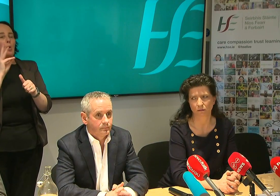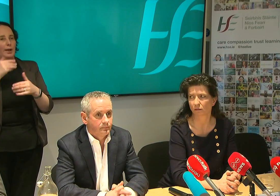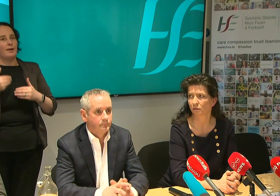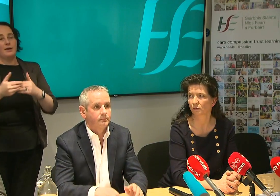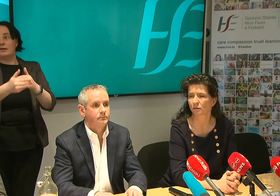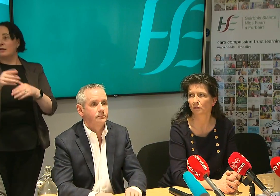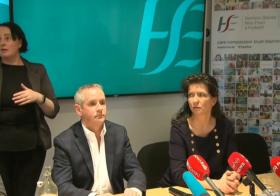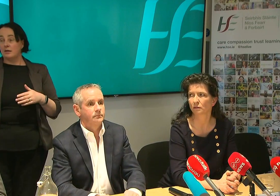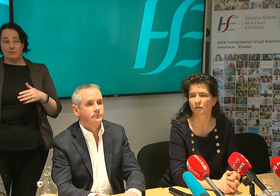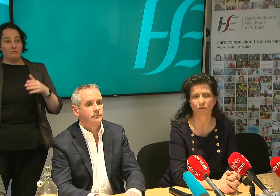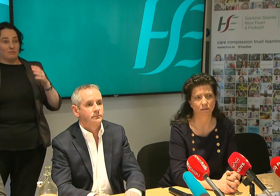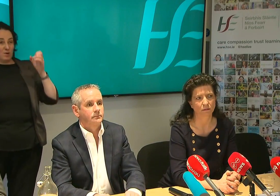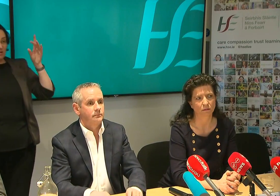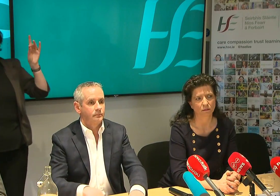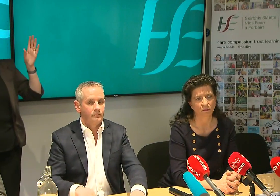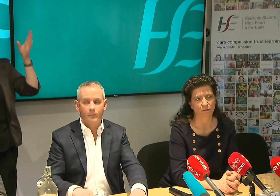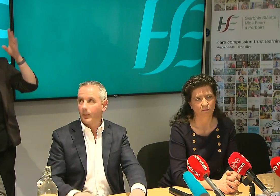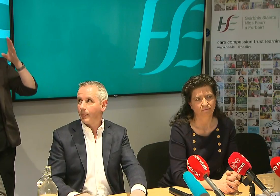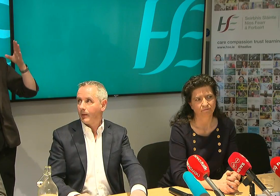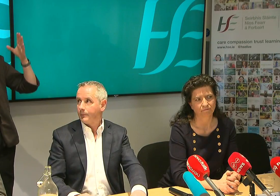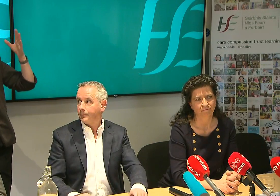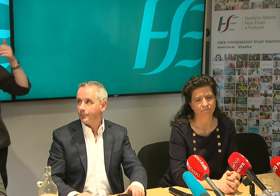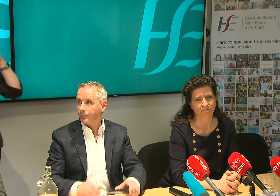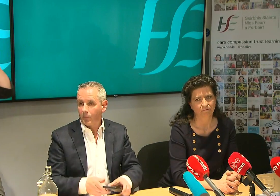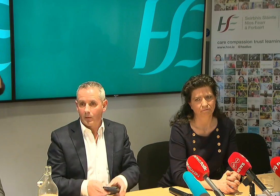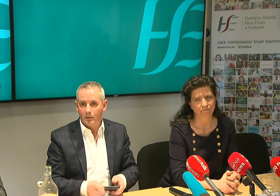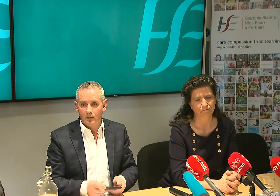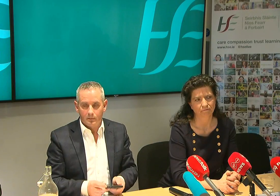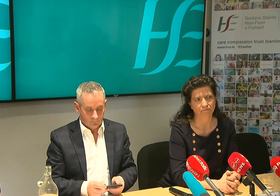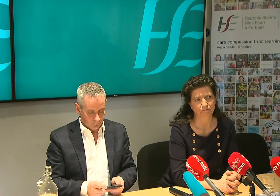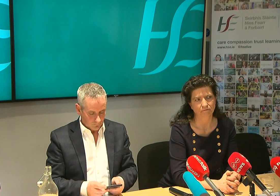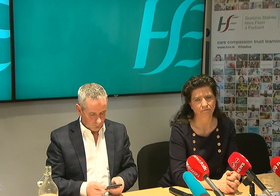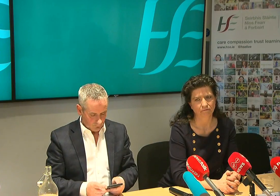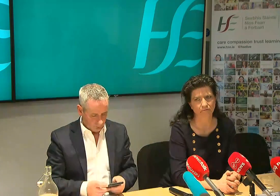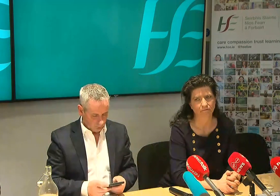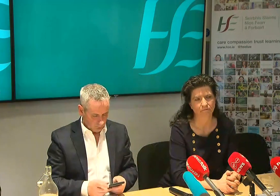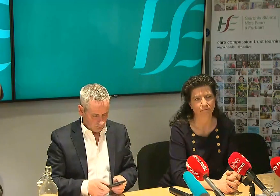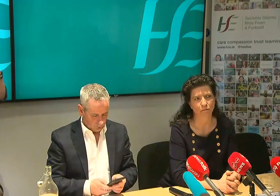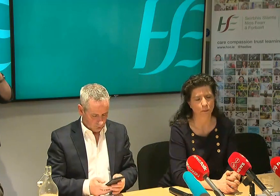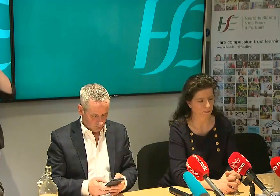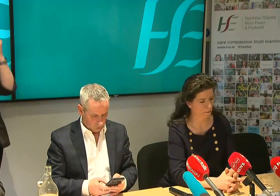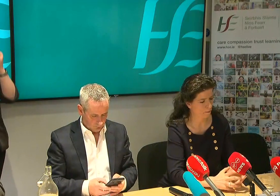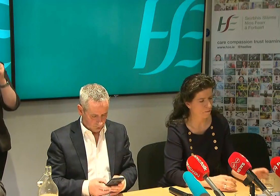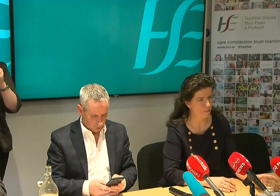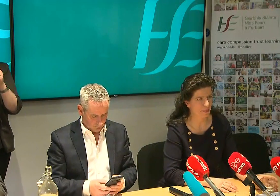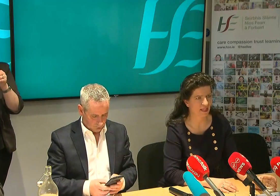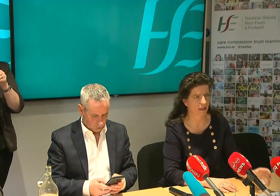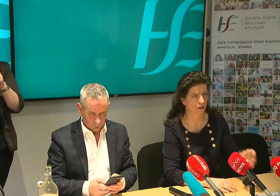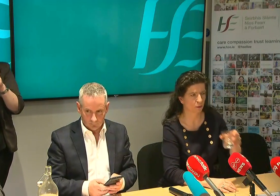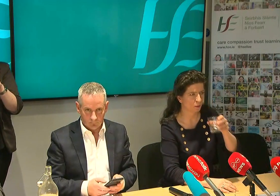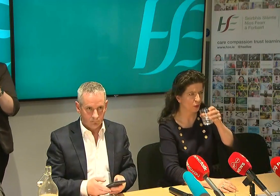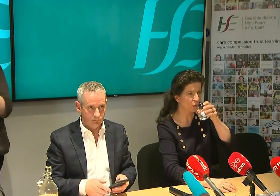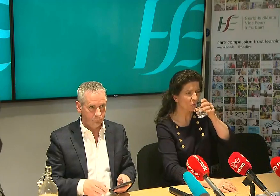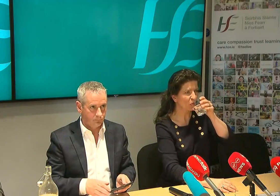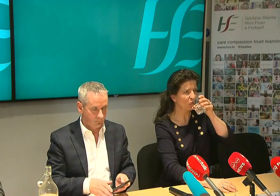Okay, are we nearly there? Okay, guys, so if we talk to Mary about interviews at the end of it,